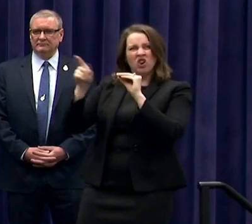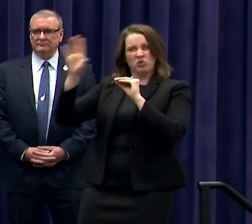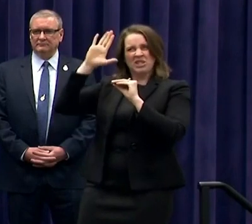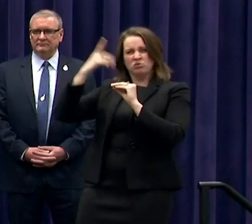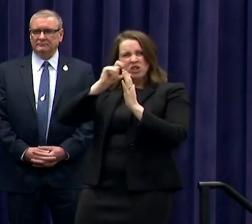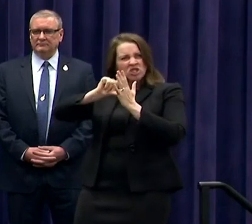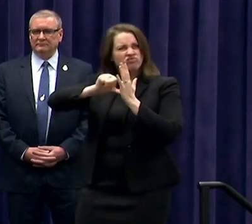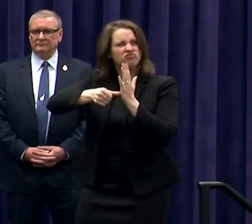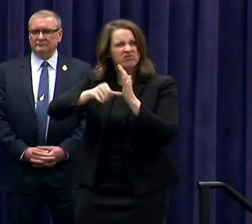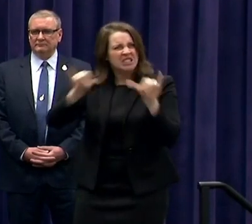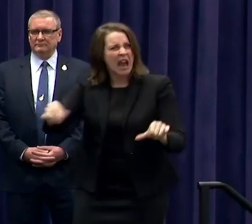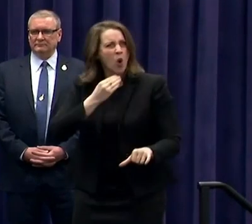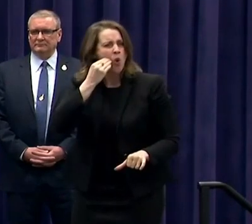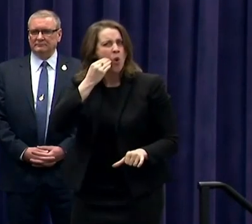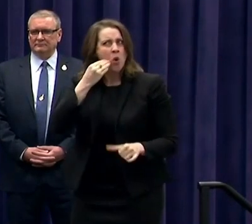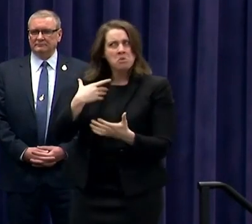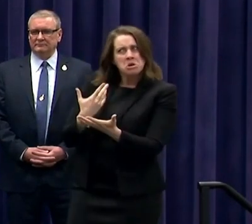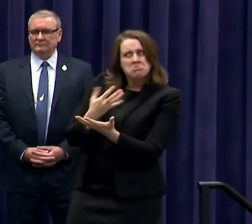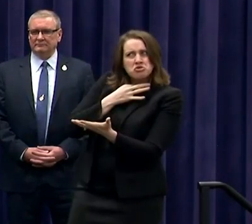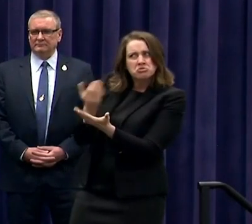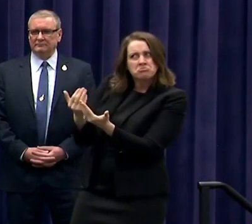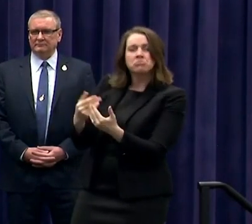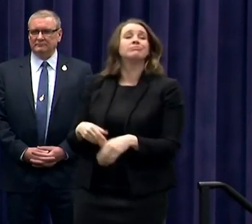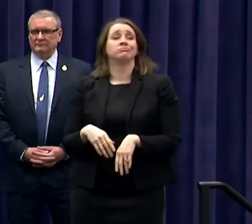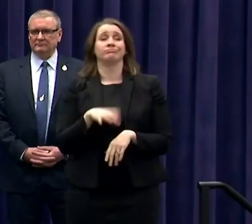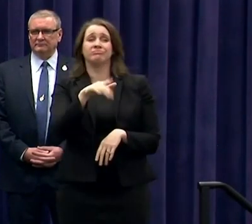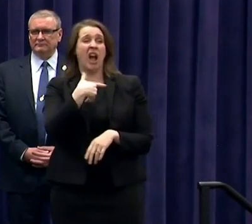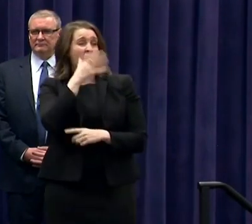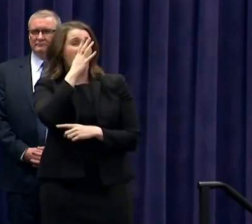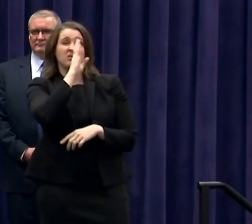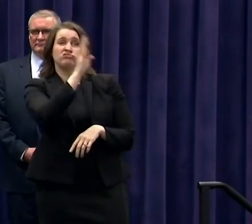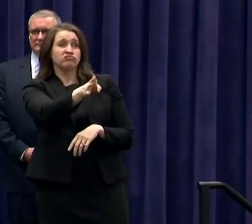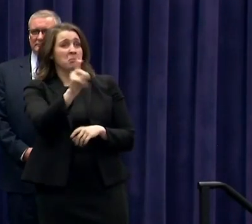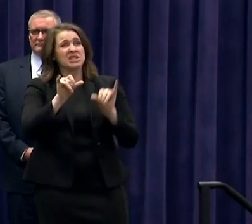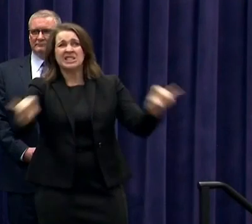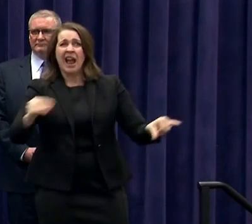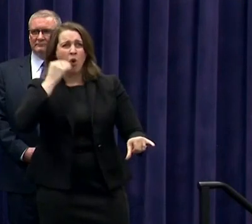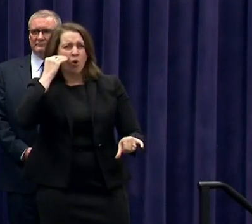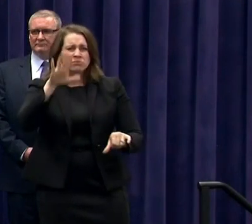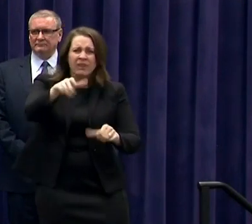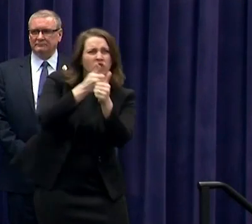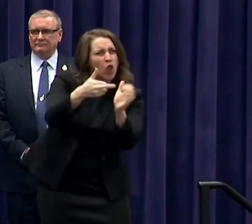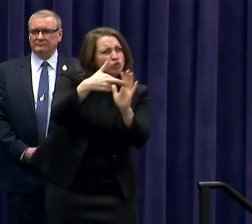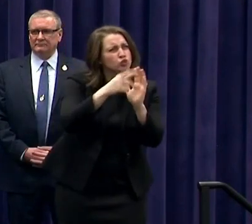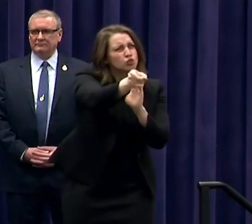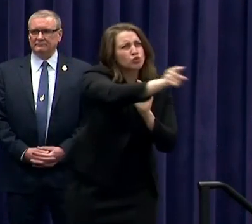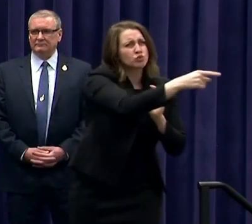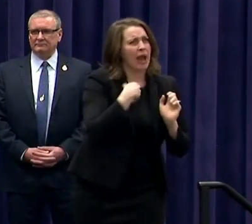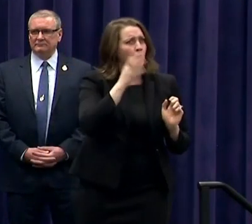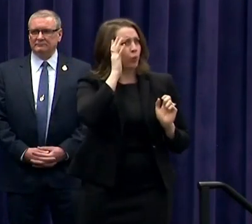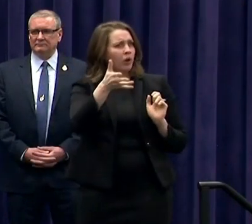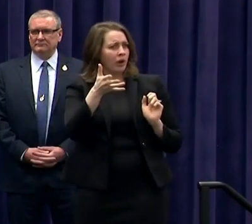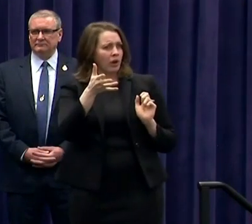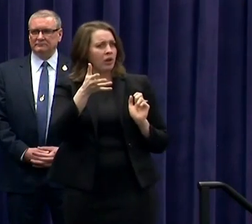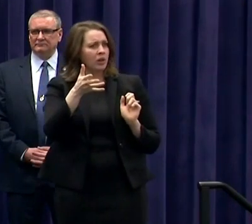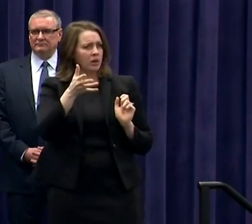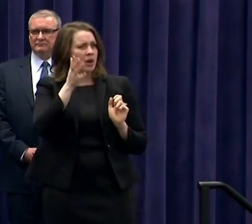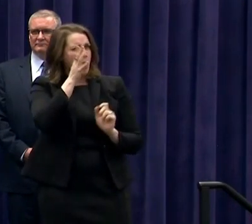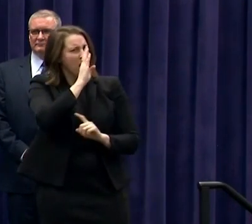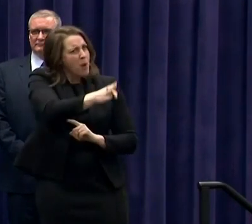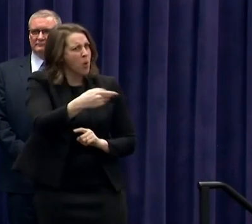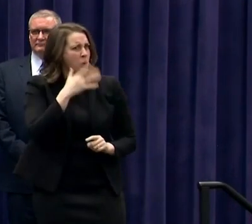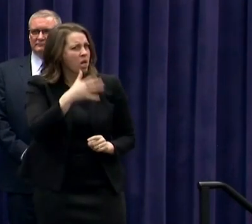look, I don't shy away from being tough and calling balls and strikes as I see them, but I'm really happy to report that since we